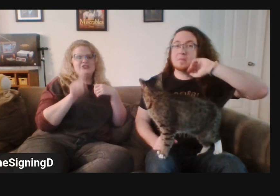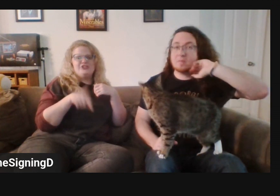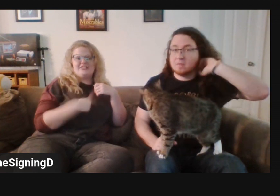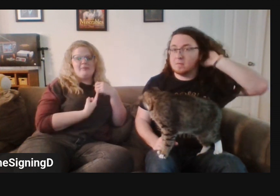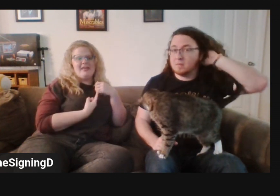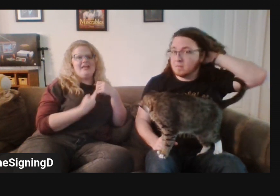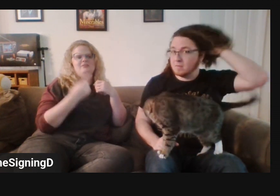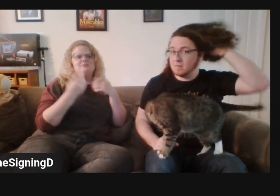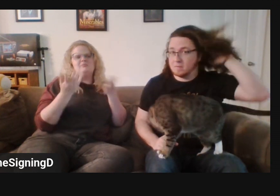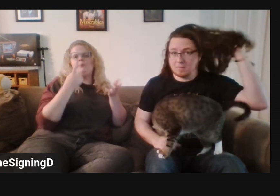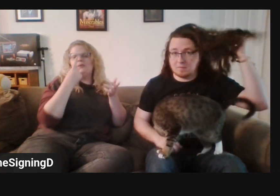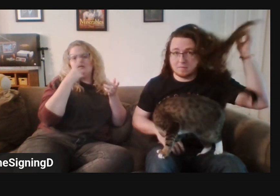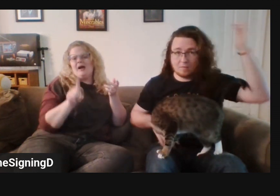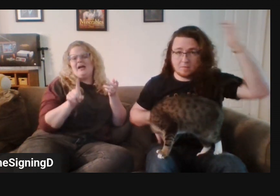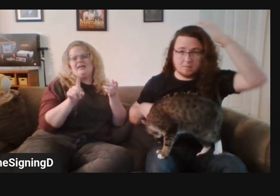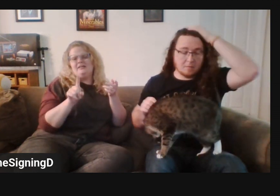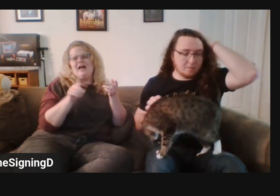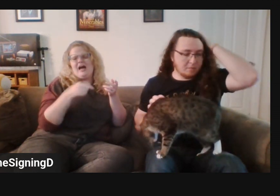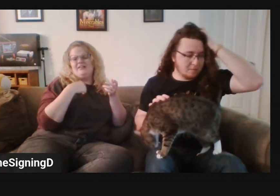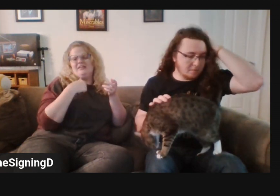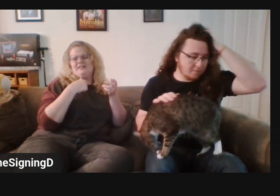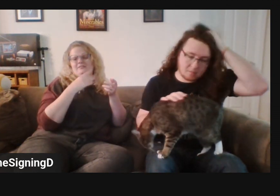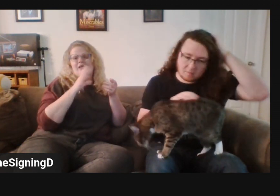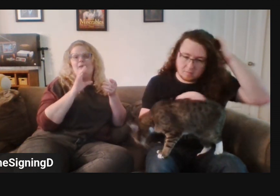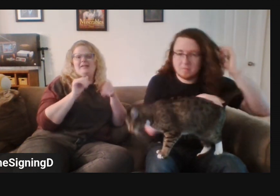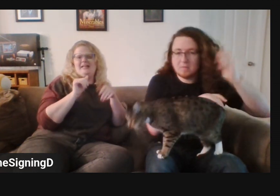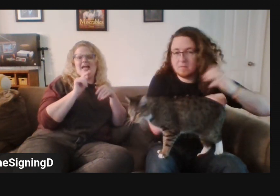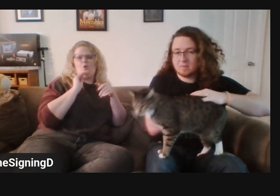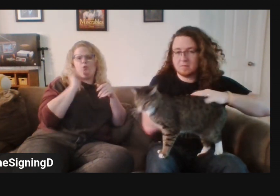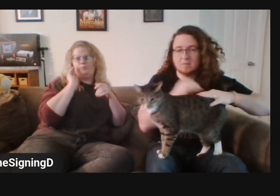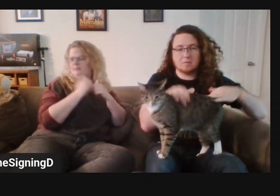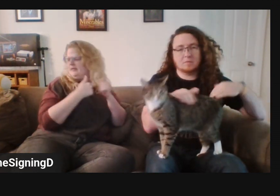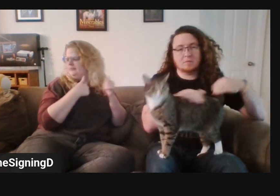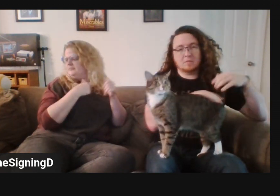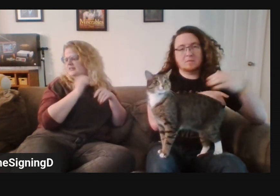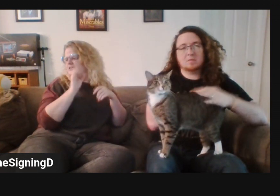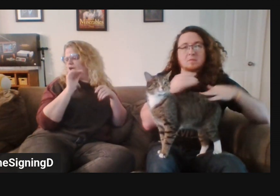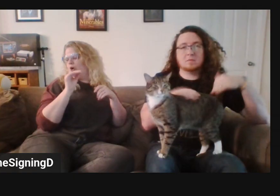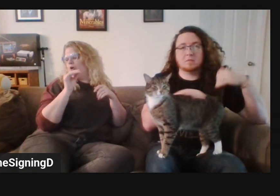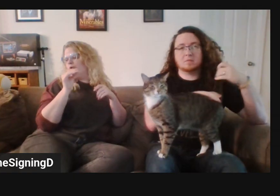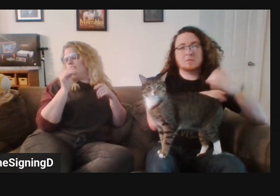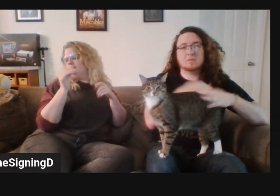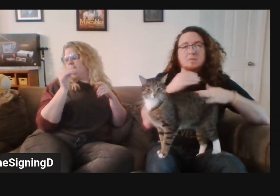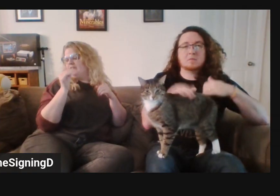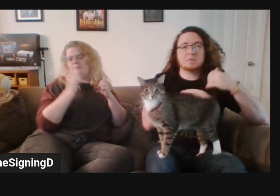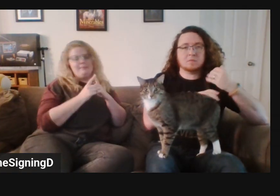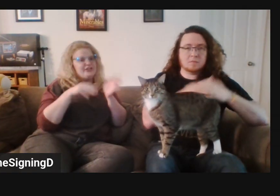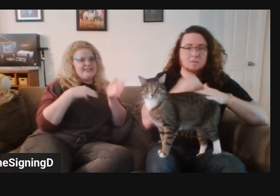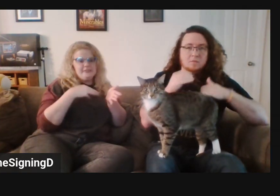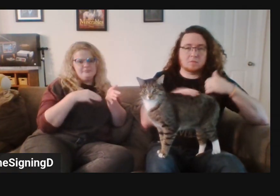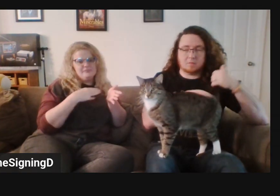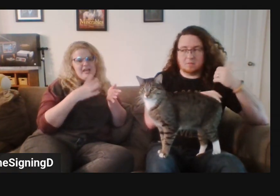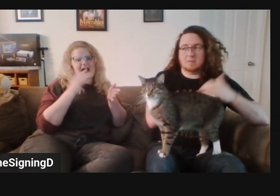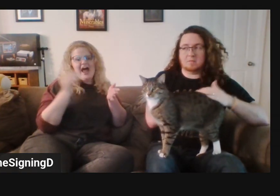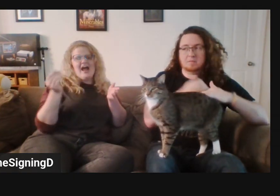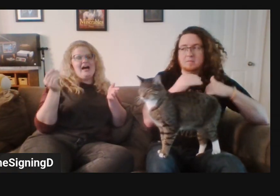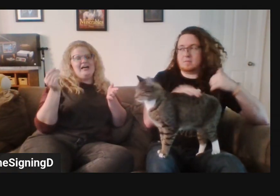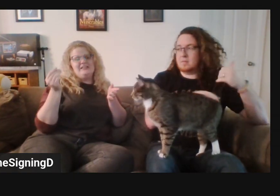alone. It's just me. I wouldn't mind having company at home with me. So I met